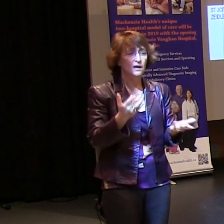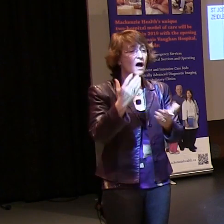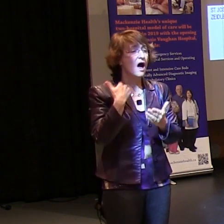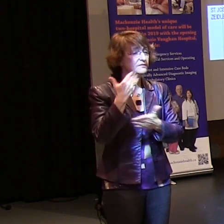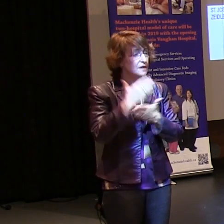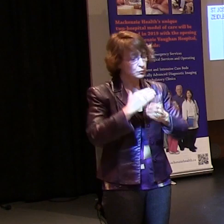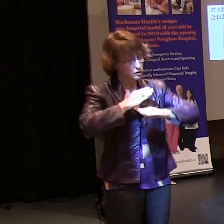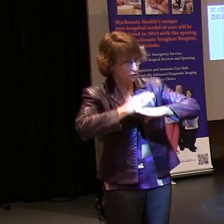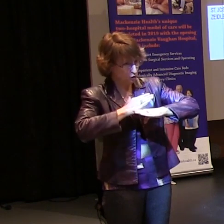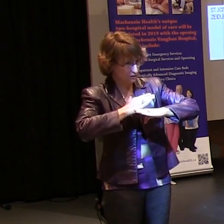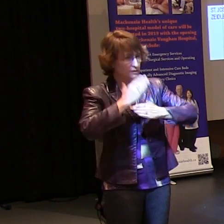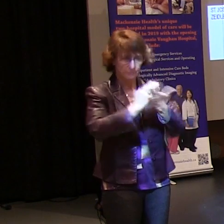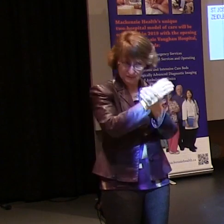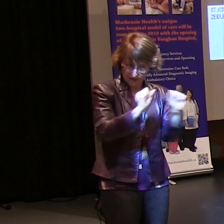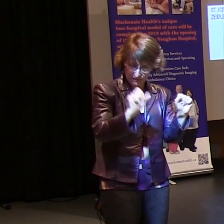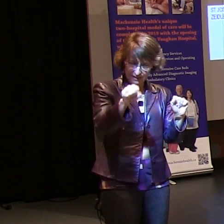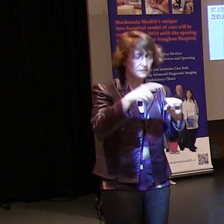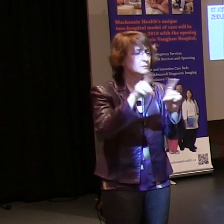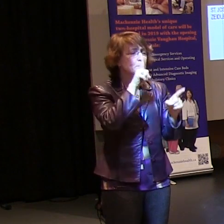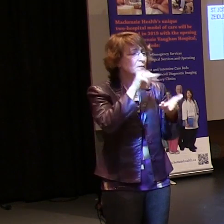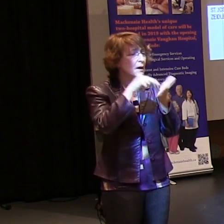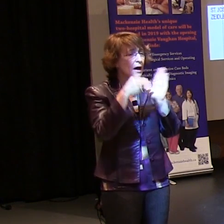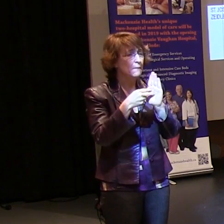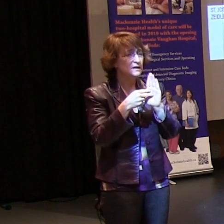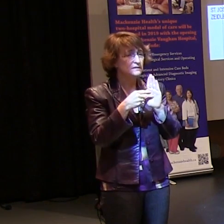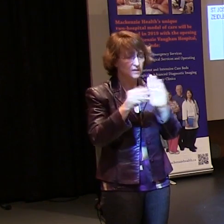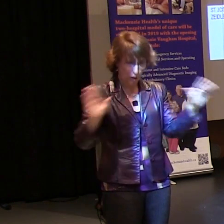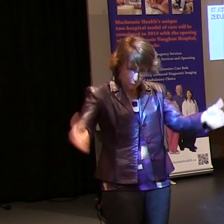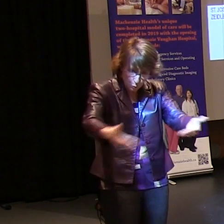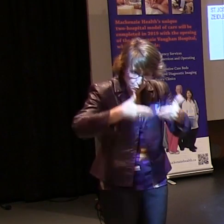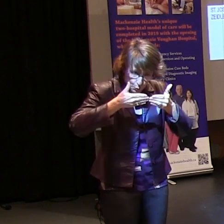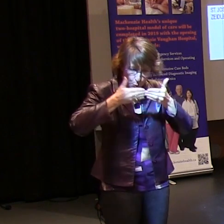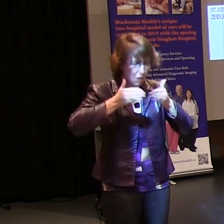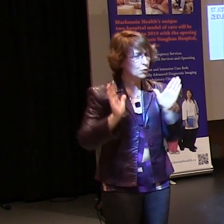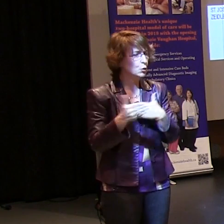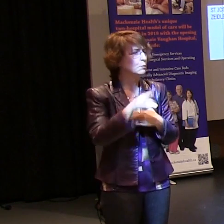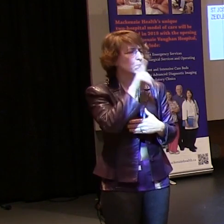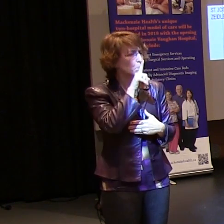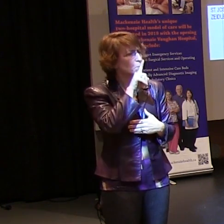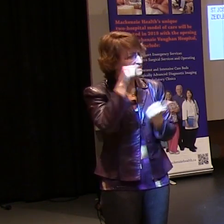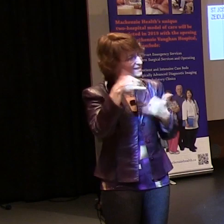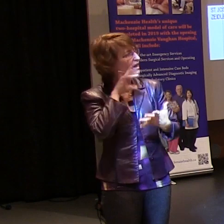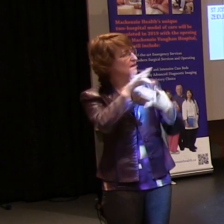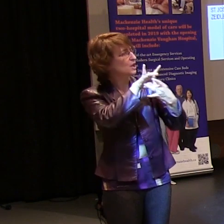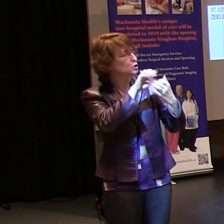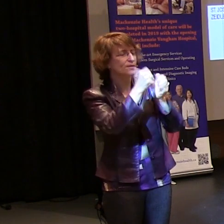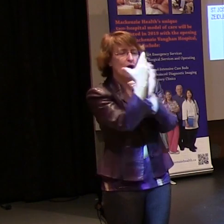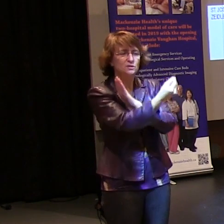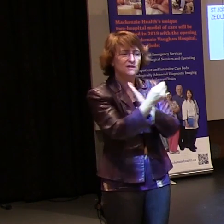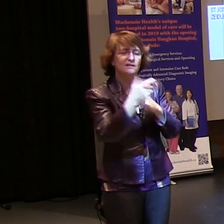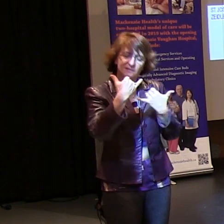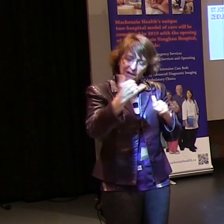restriction, some safety, but doesn't mean that the room doesn't need to be connected to outside, doesn't have to get